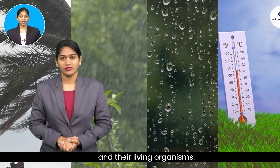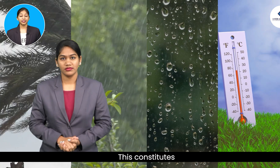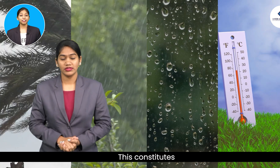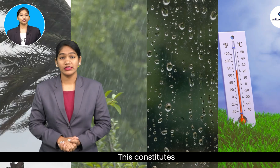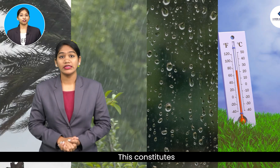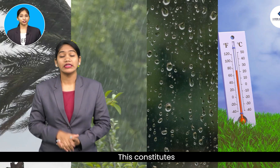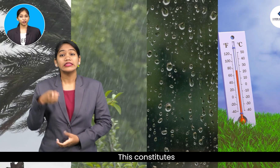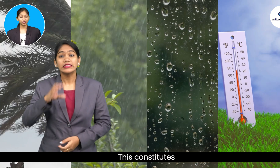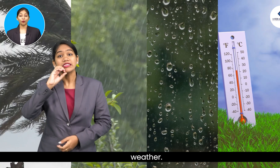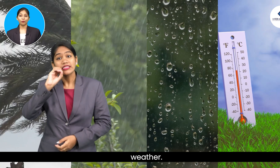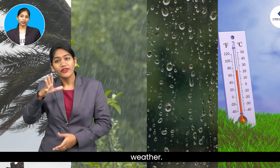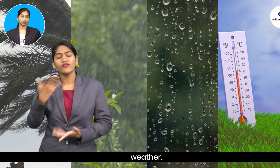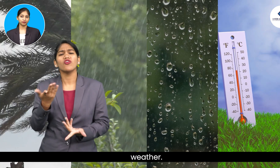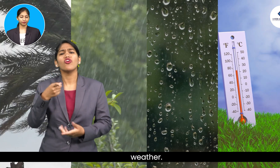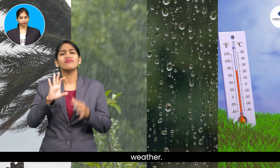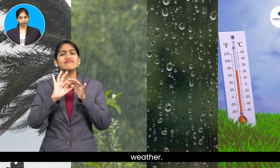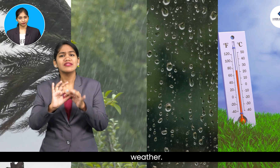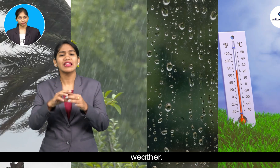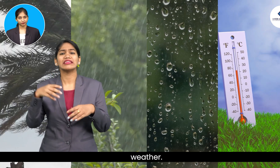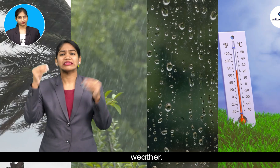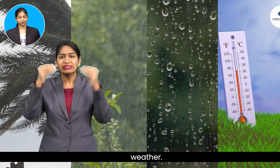This constitutes weather